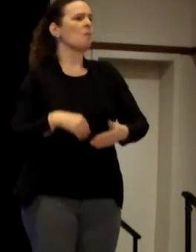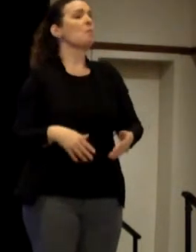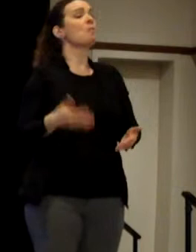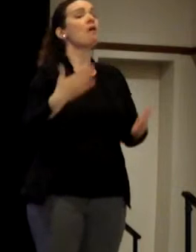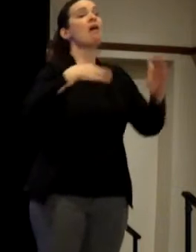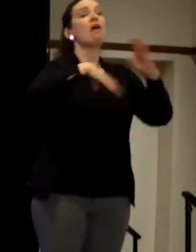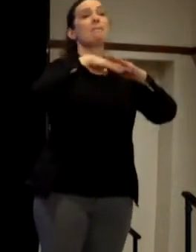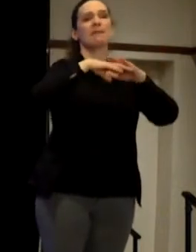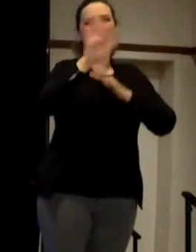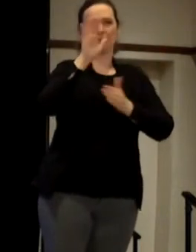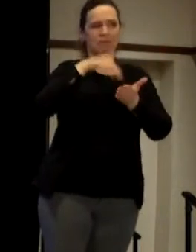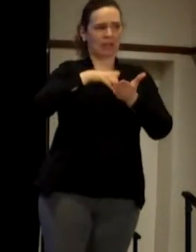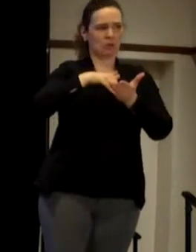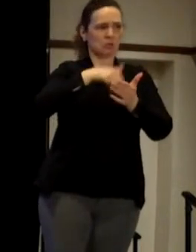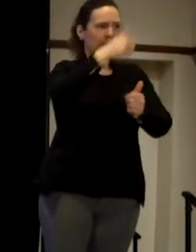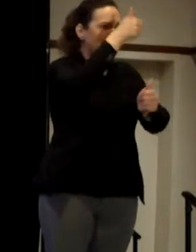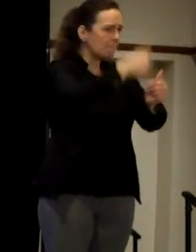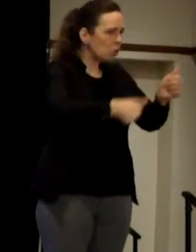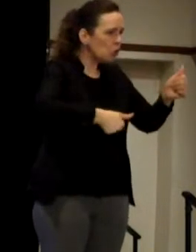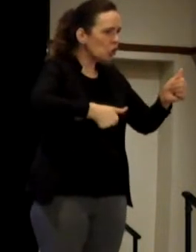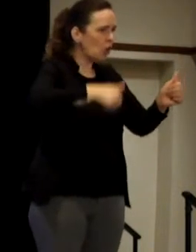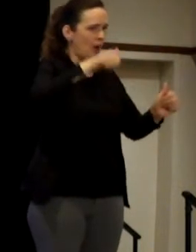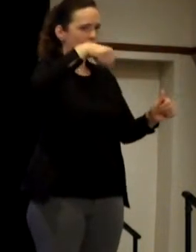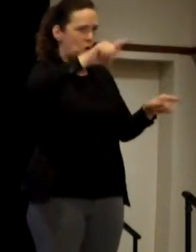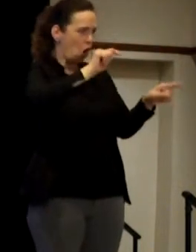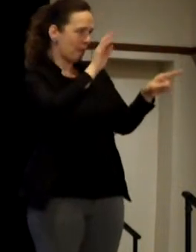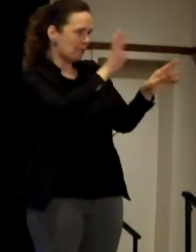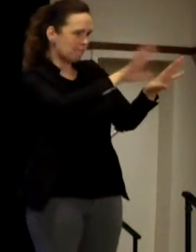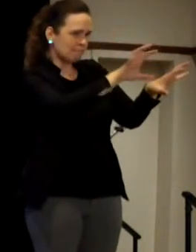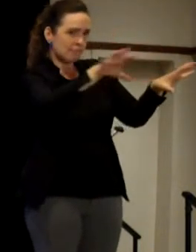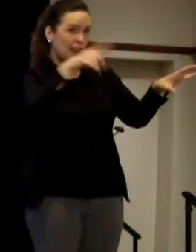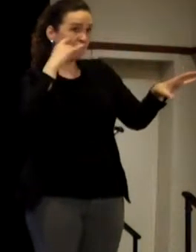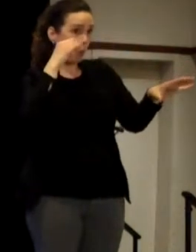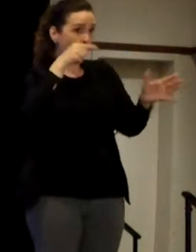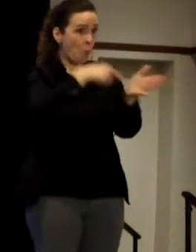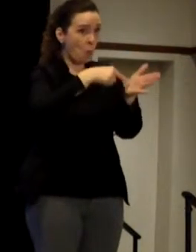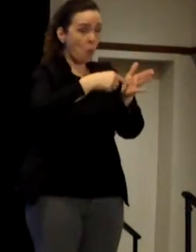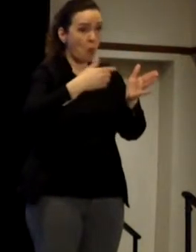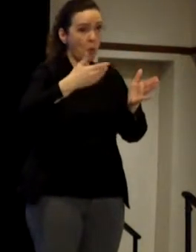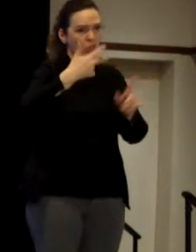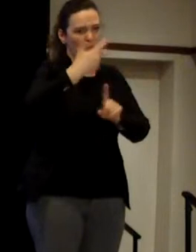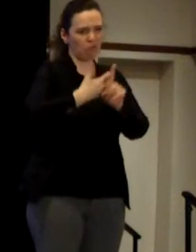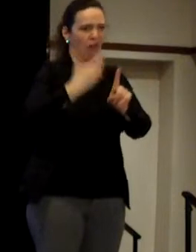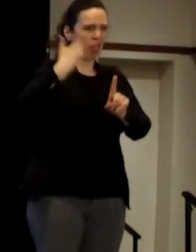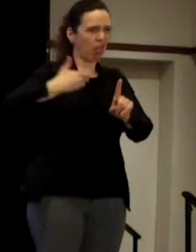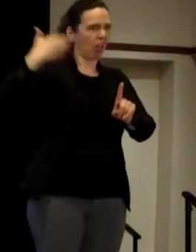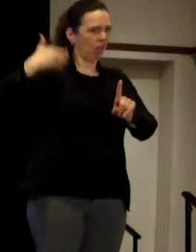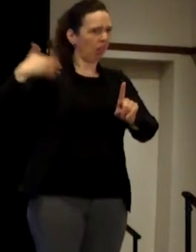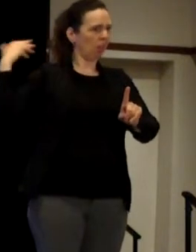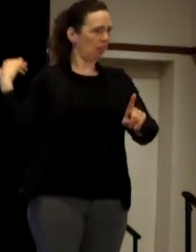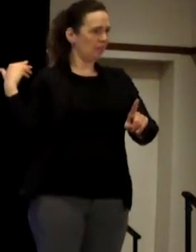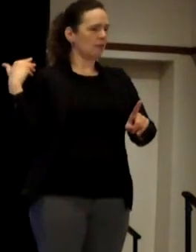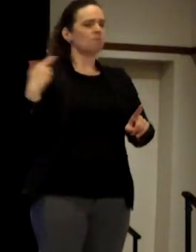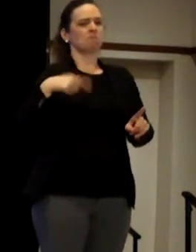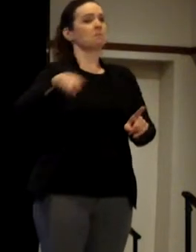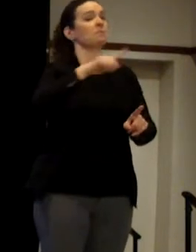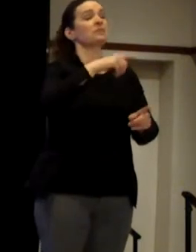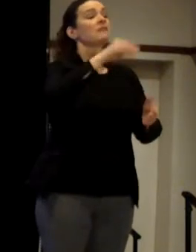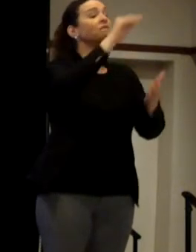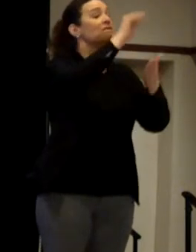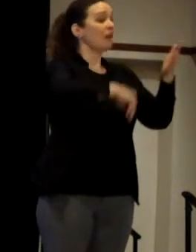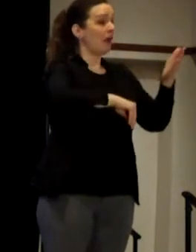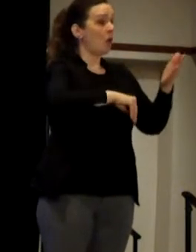per unit for back rent. Will be allowed for the application for the tenant to fill out, or the landlord can